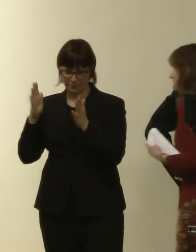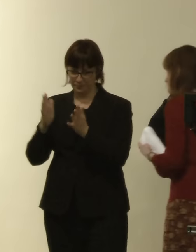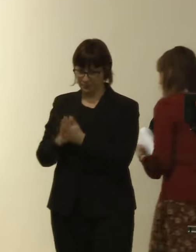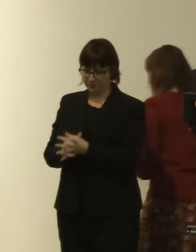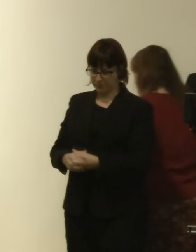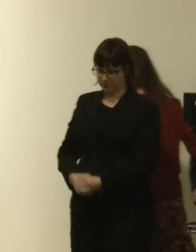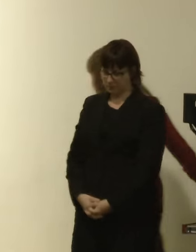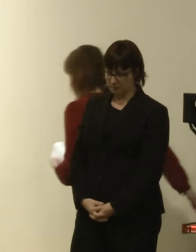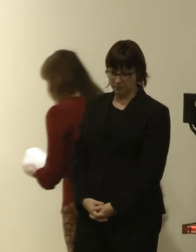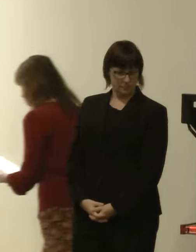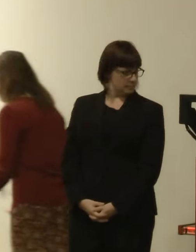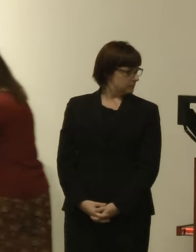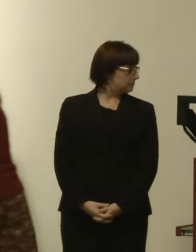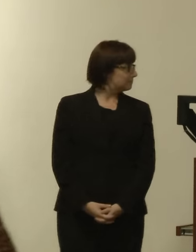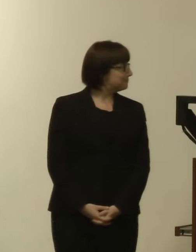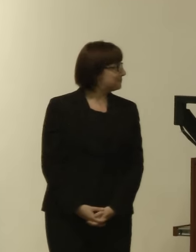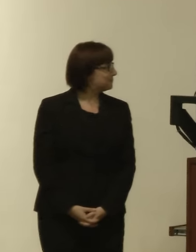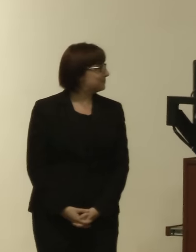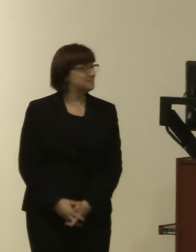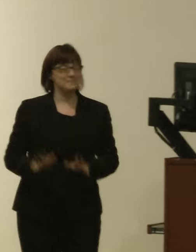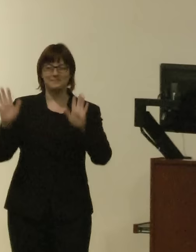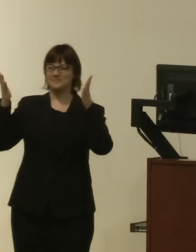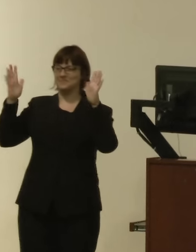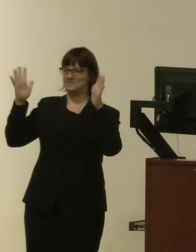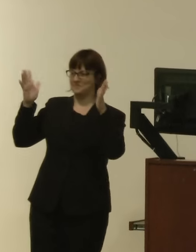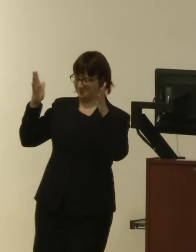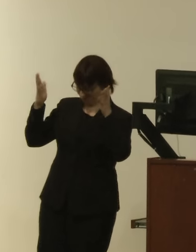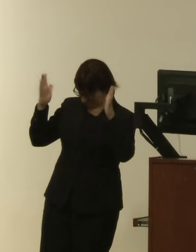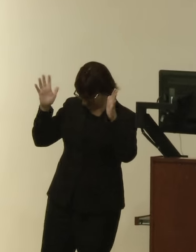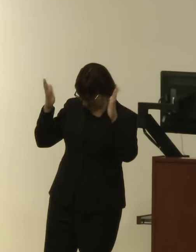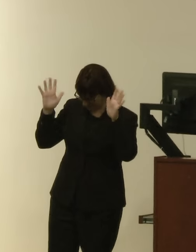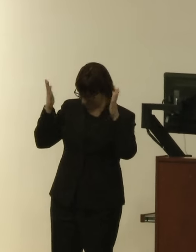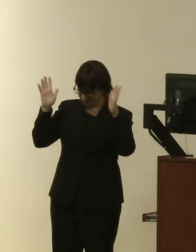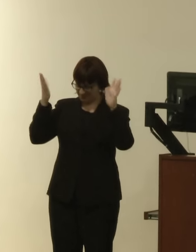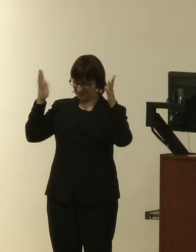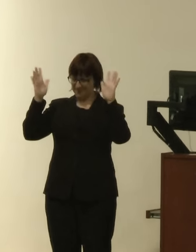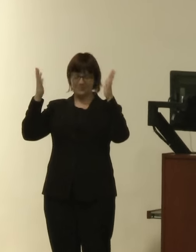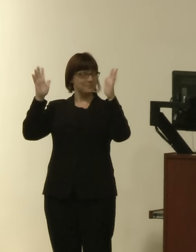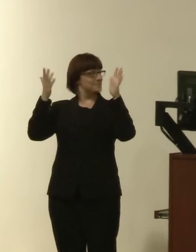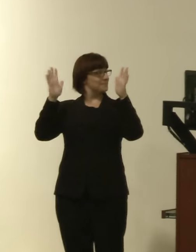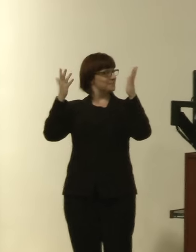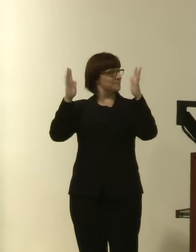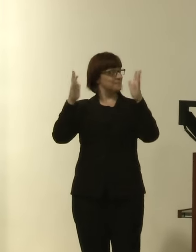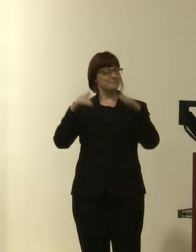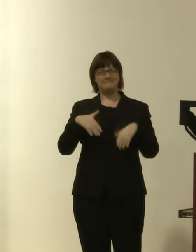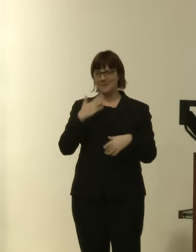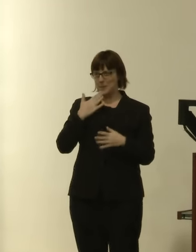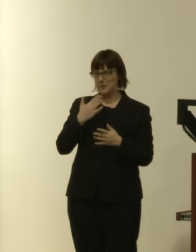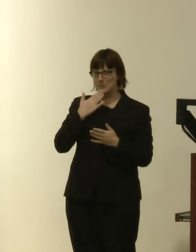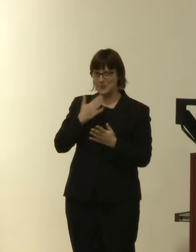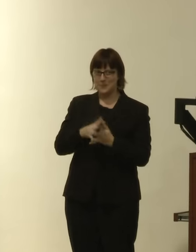very much. Thank you. Wow. Thanks a lot. Thank you.